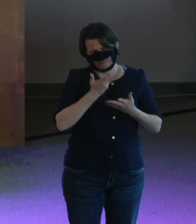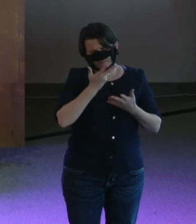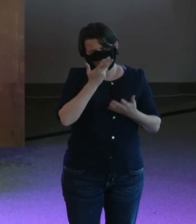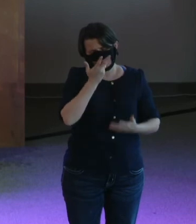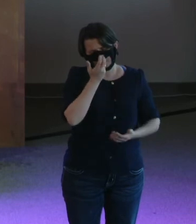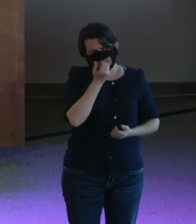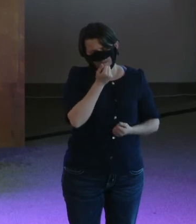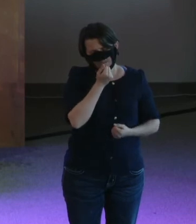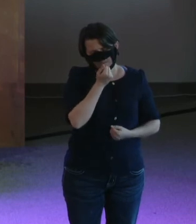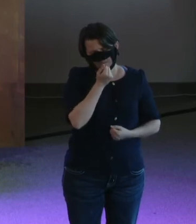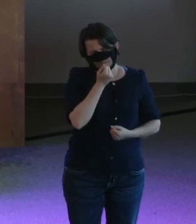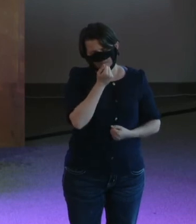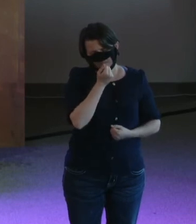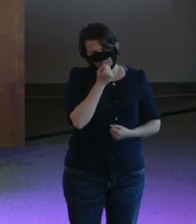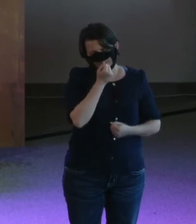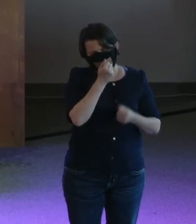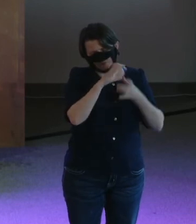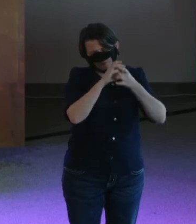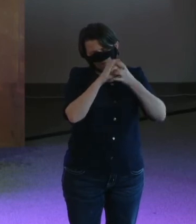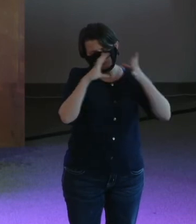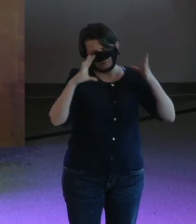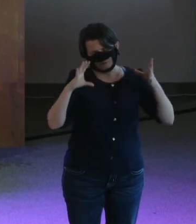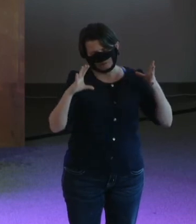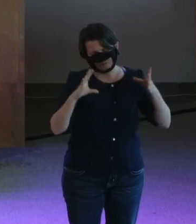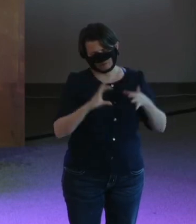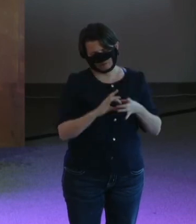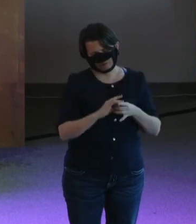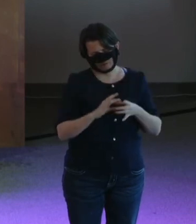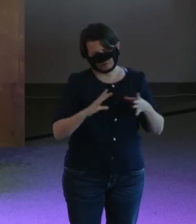Hold. Let go.